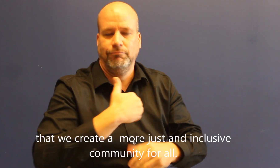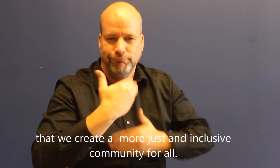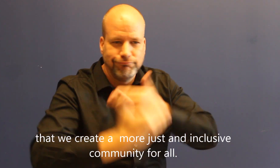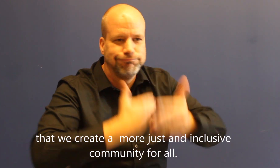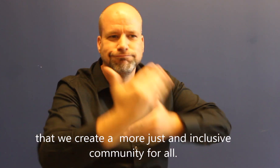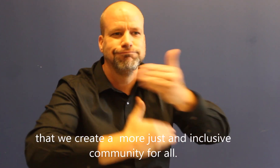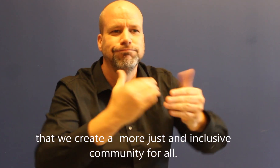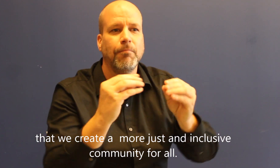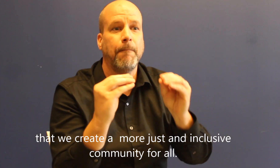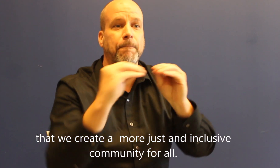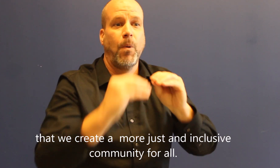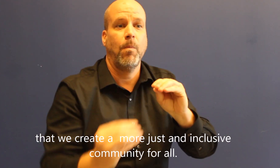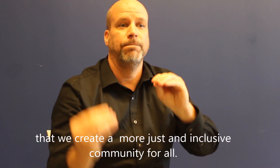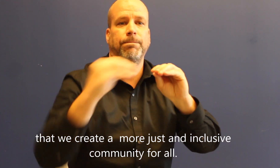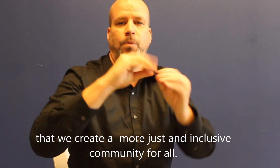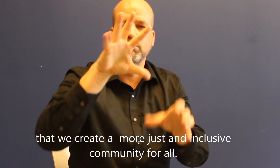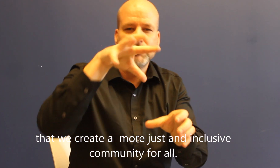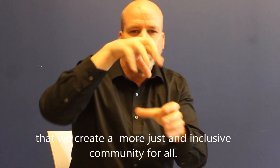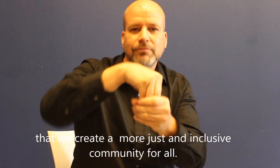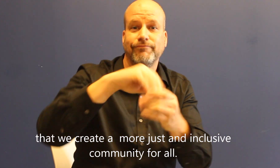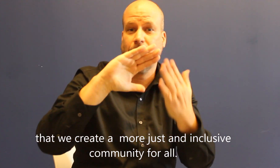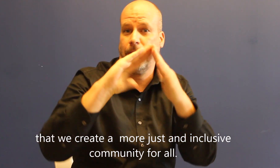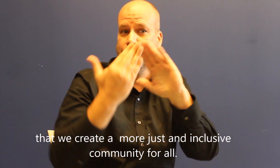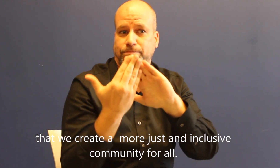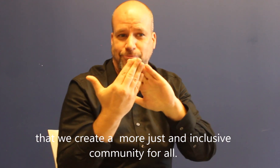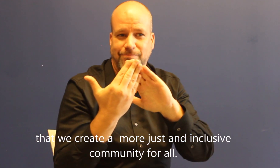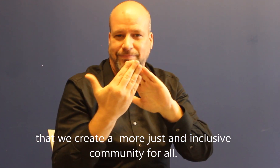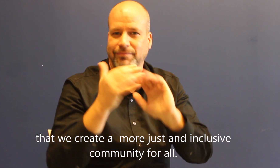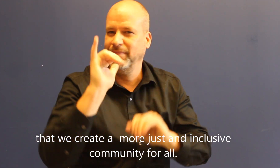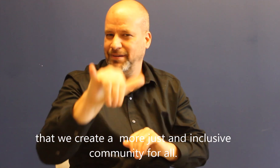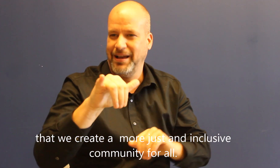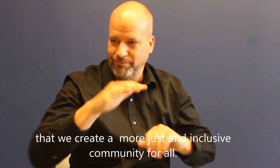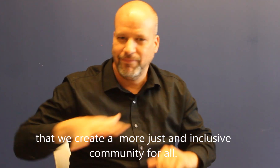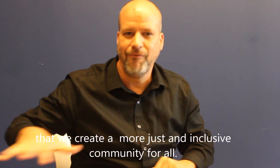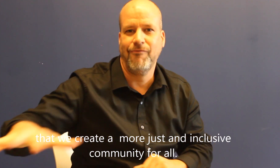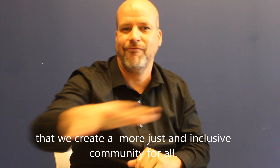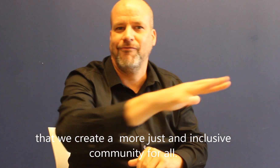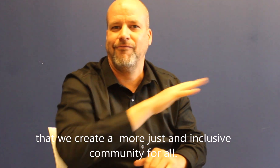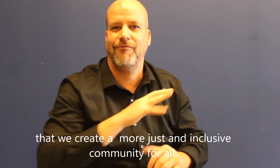So that we create a more just and inclusive community for all.